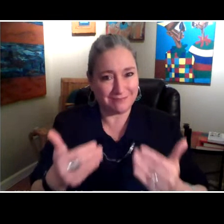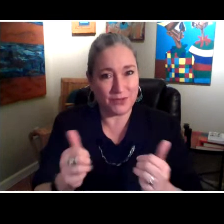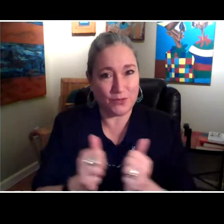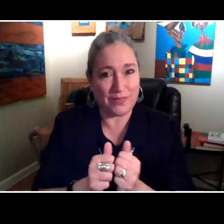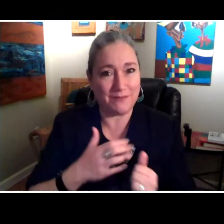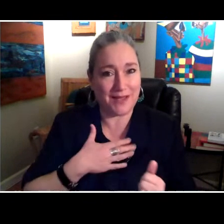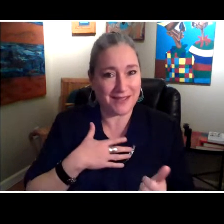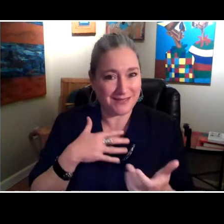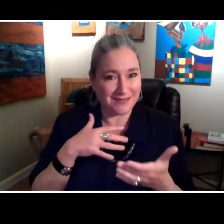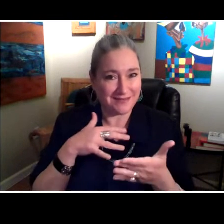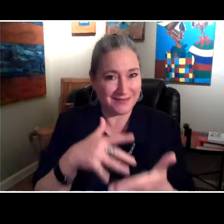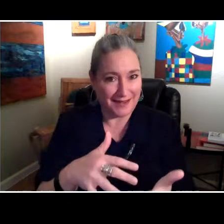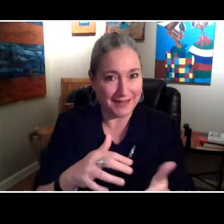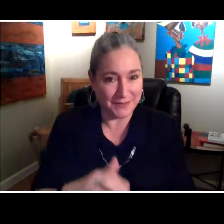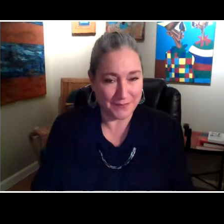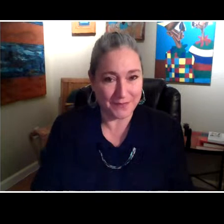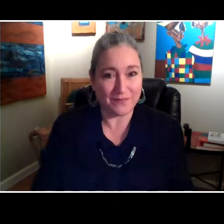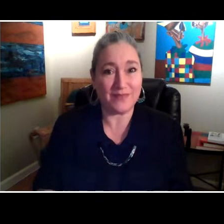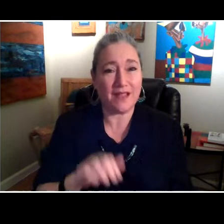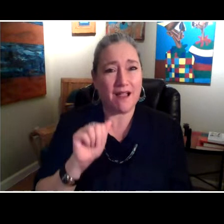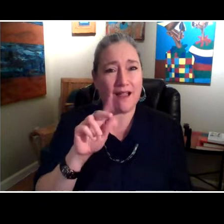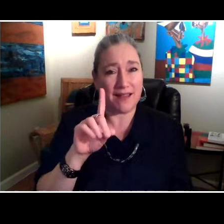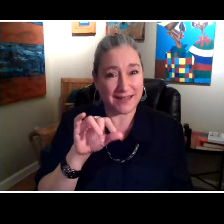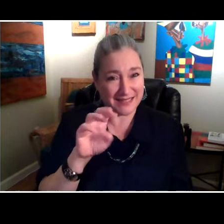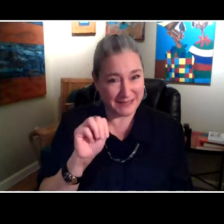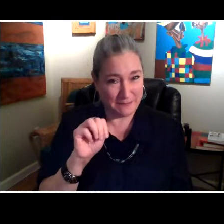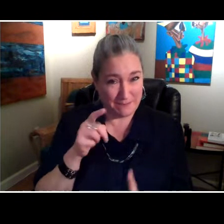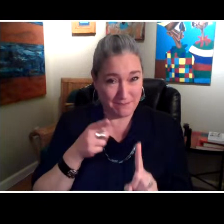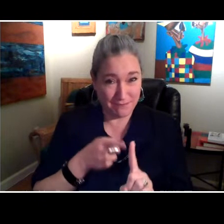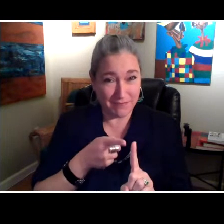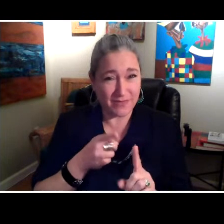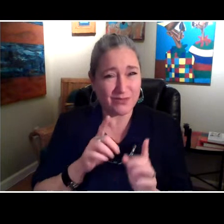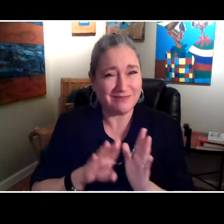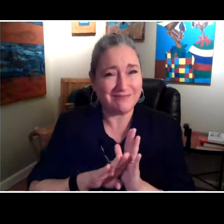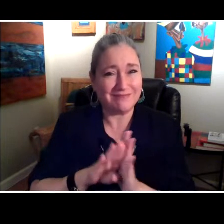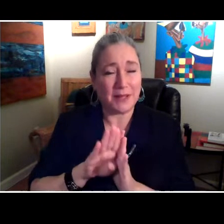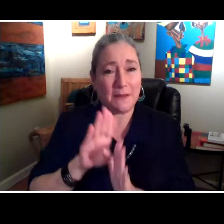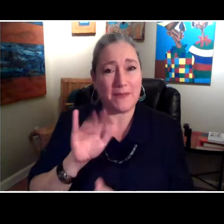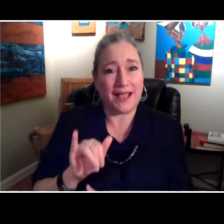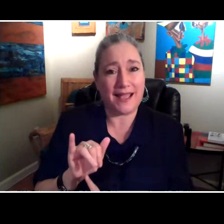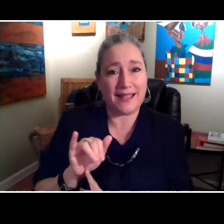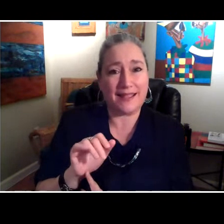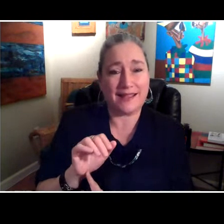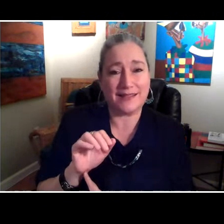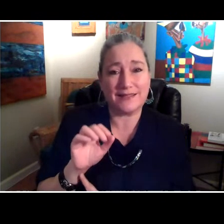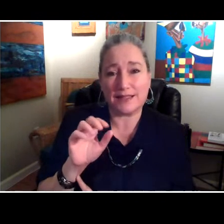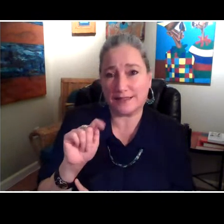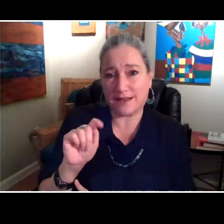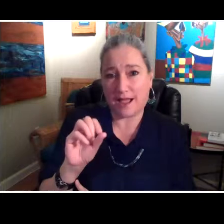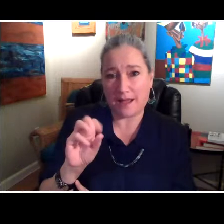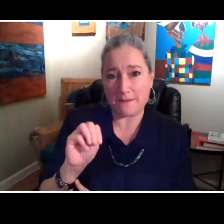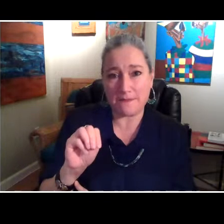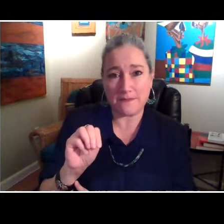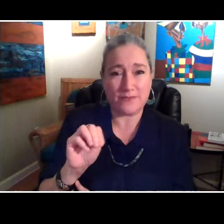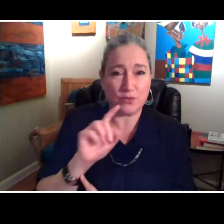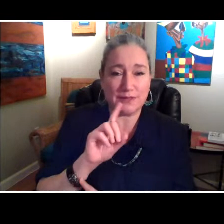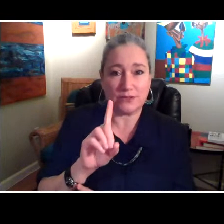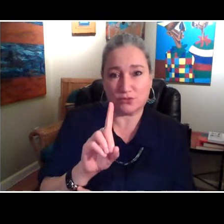What is autism? It's important to understand our terms and definitions before I proceed with sharing information from my